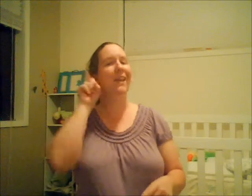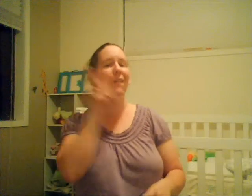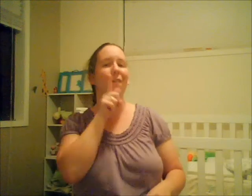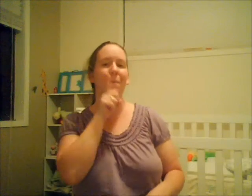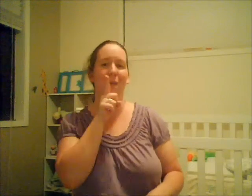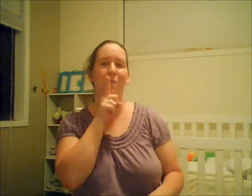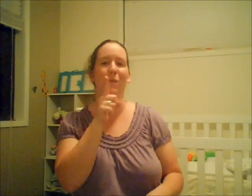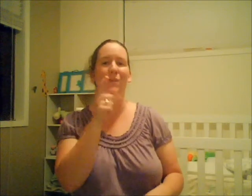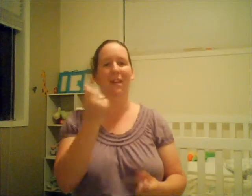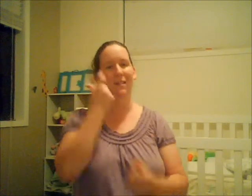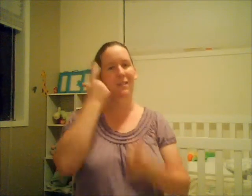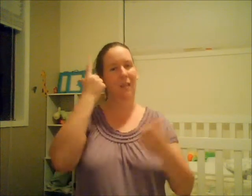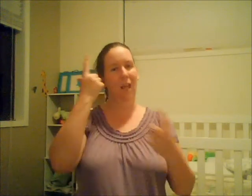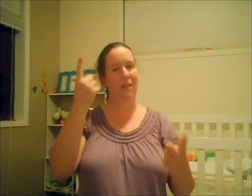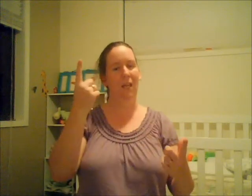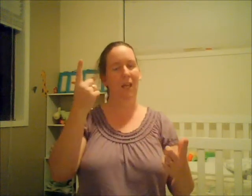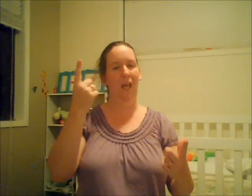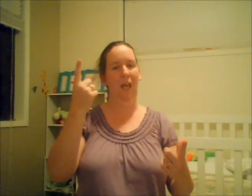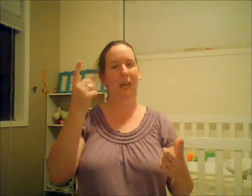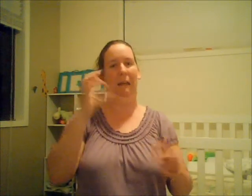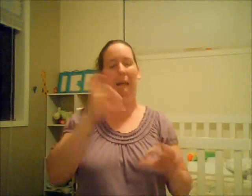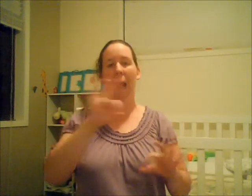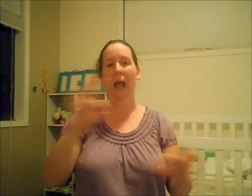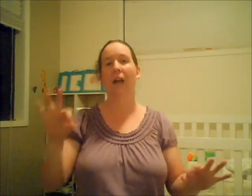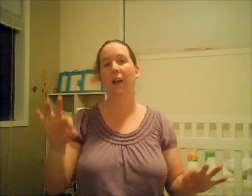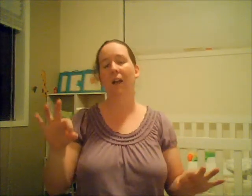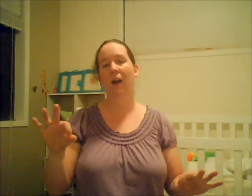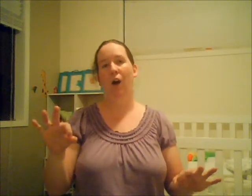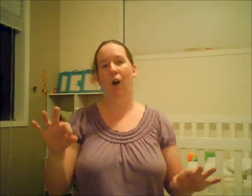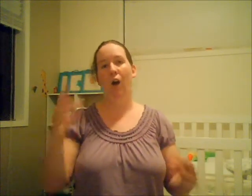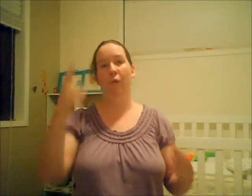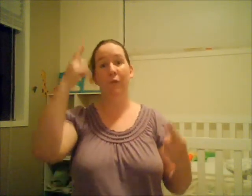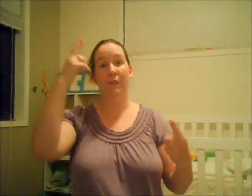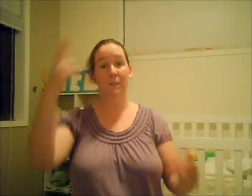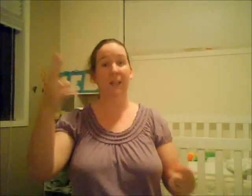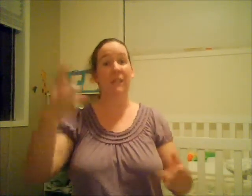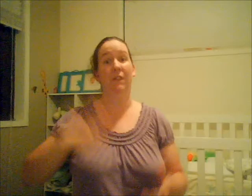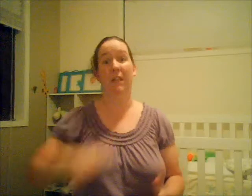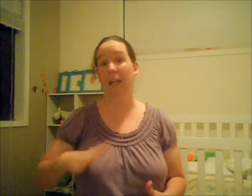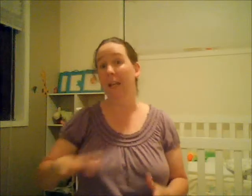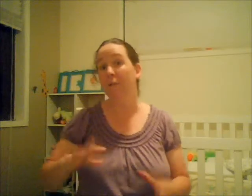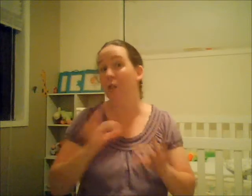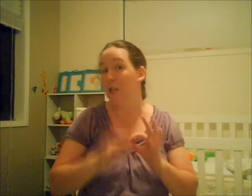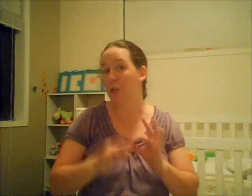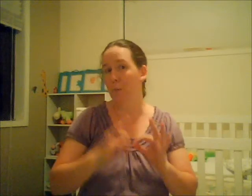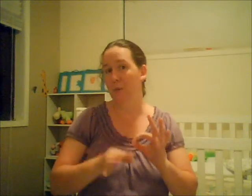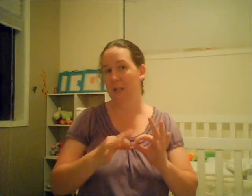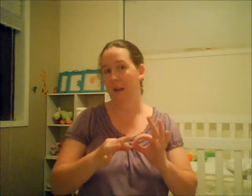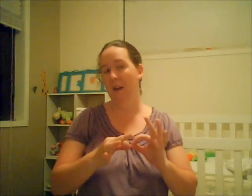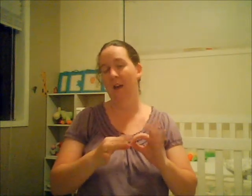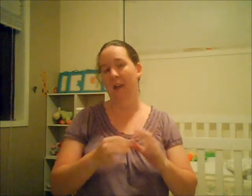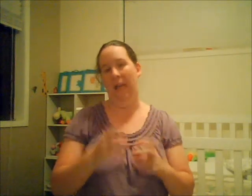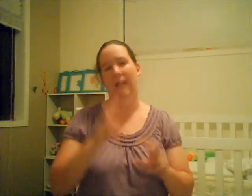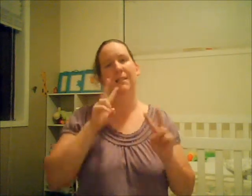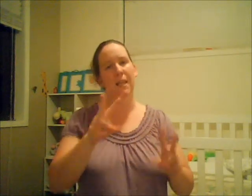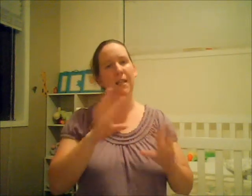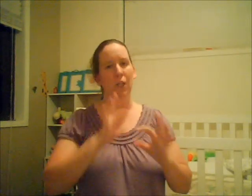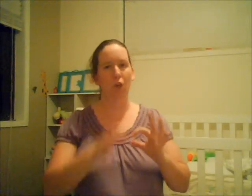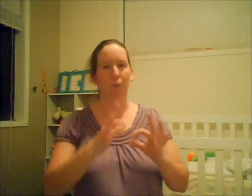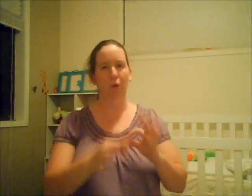hearing people's understanding and lack of respect of the need for an interpreter, and seeing the interpreter as